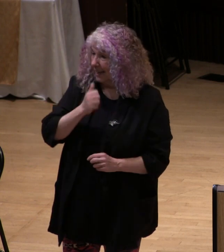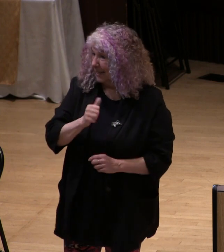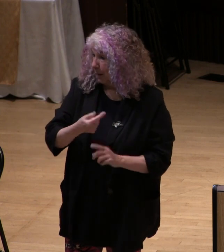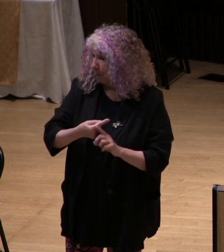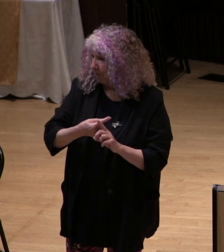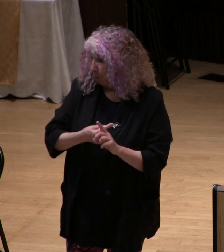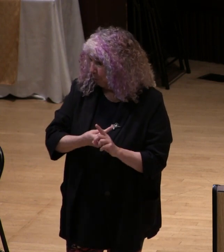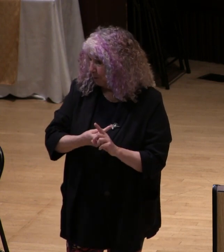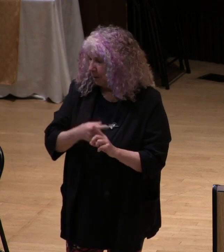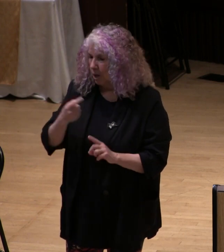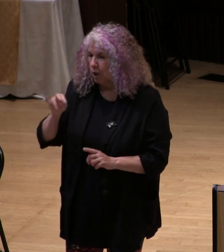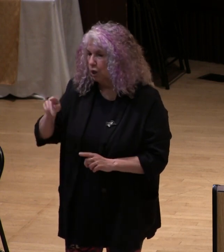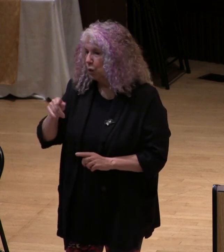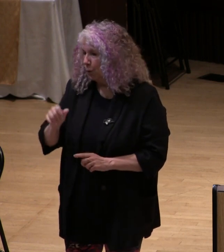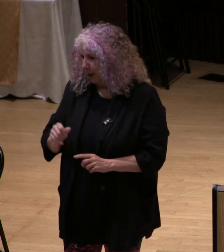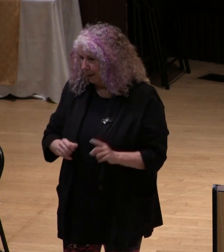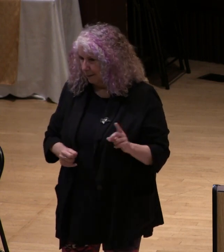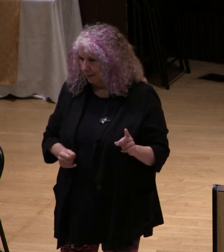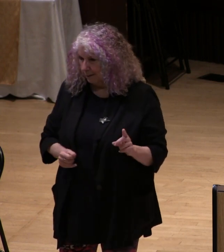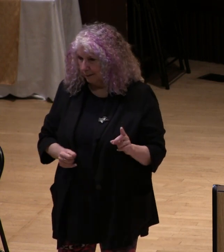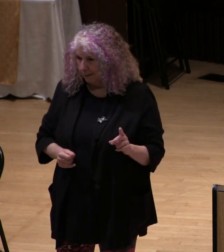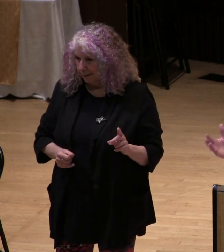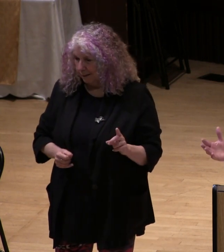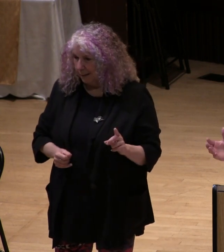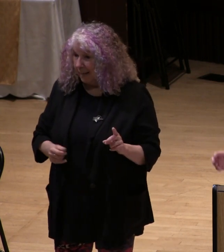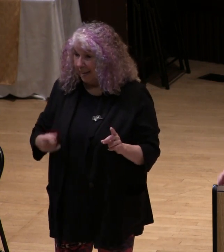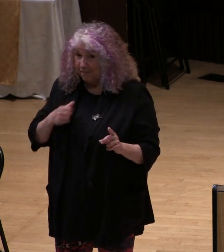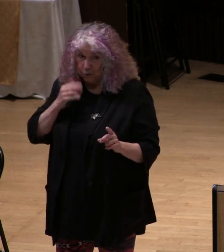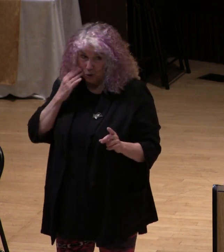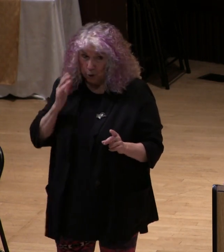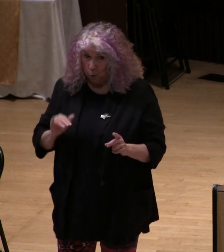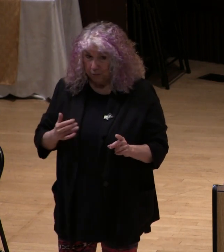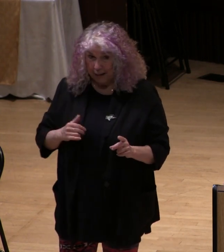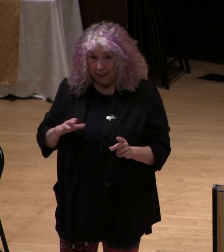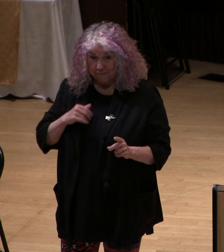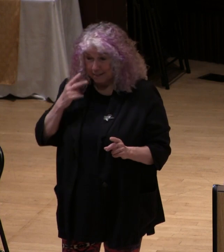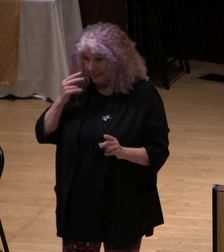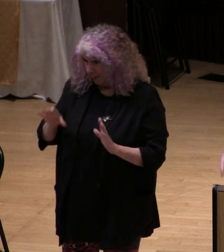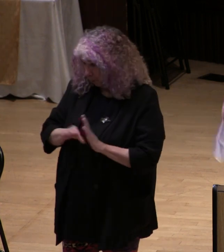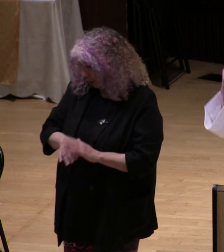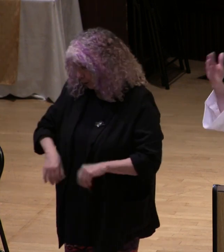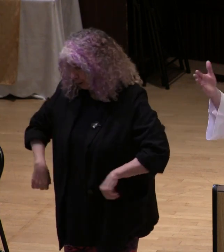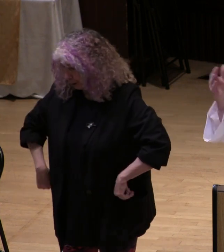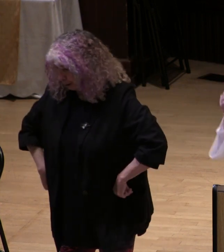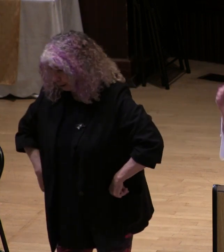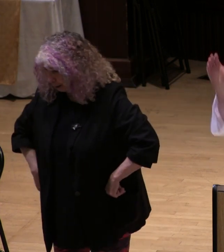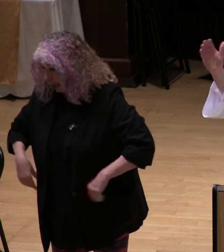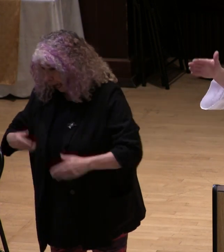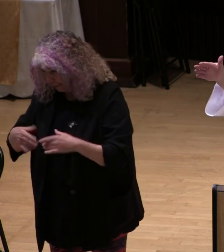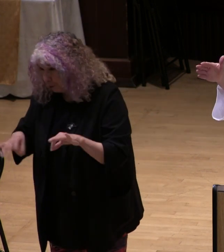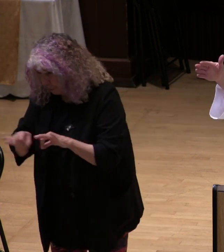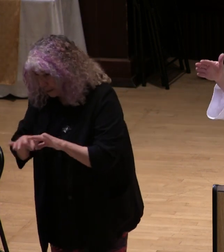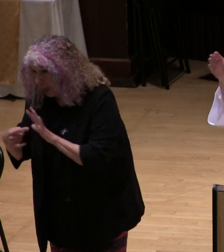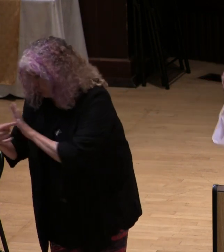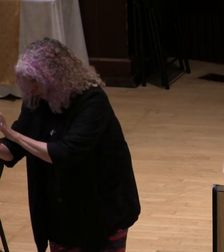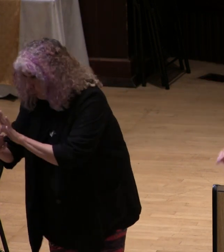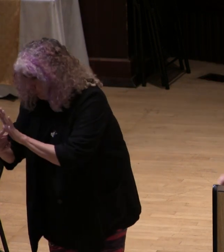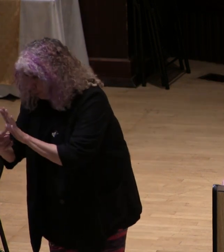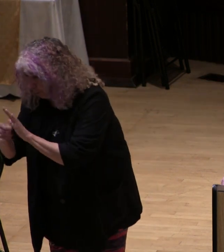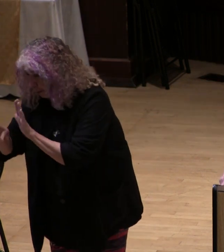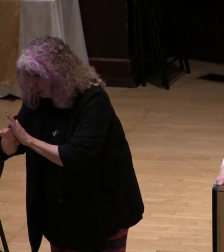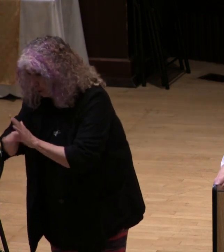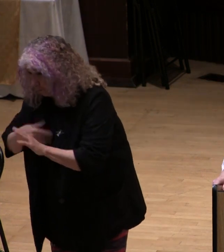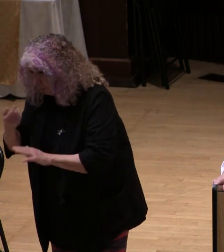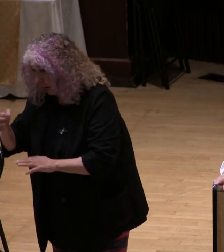10-month-old granddaughter, Julia. If you didn't know that and haven't seen their pictures, after Mass, I will be right out